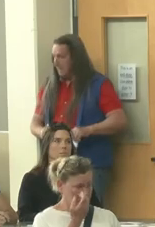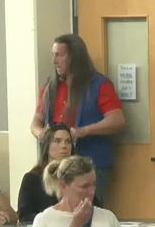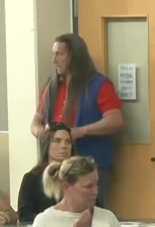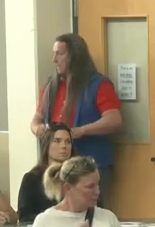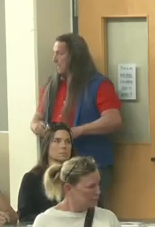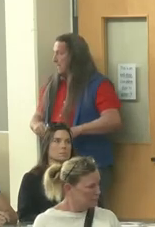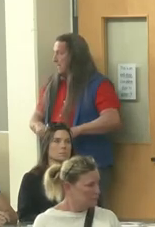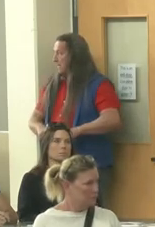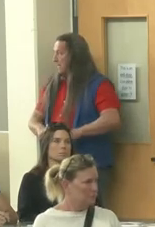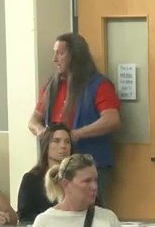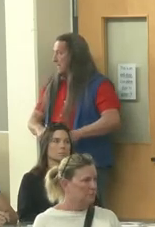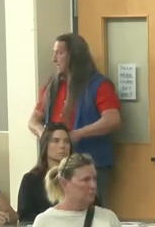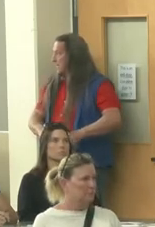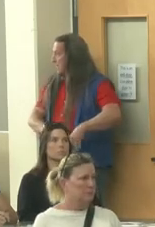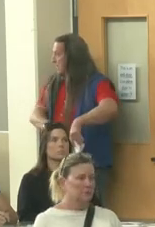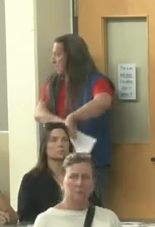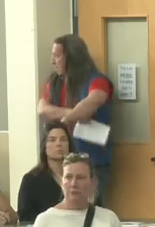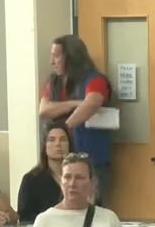One, two. All right.